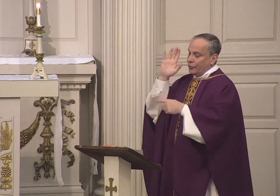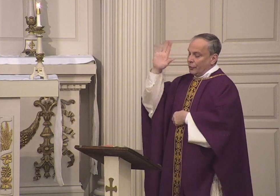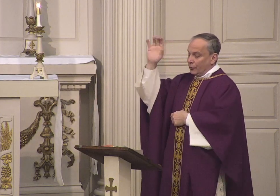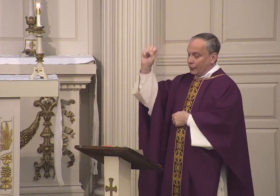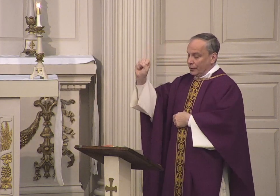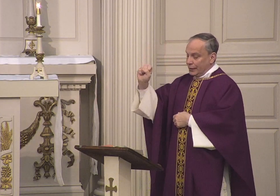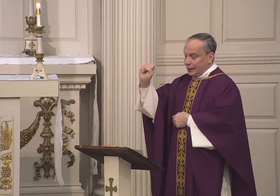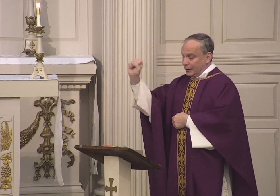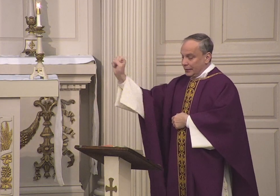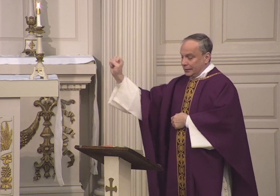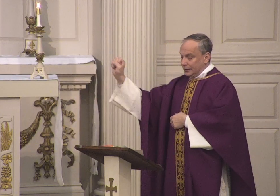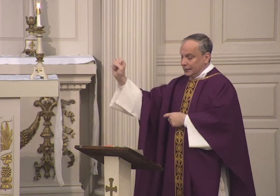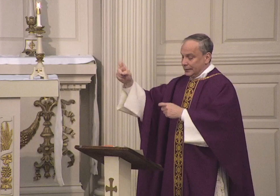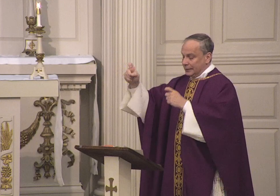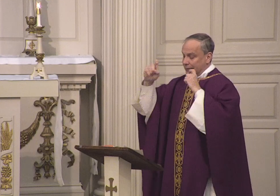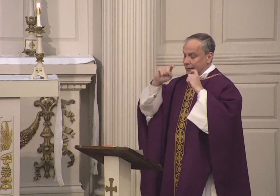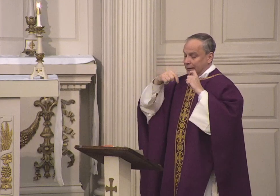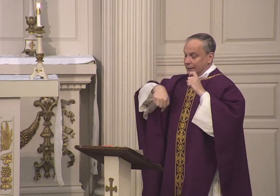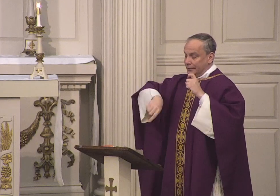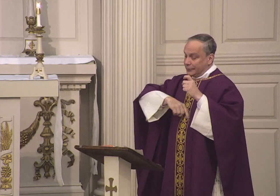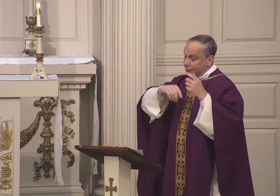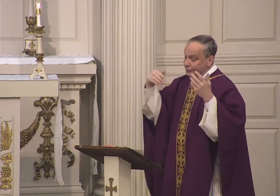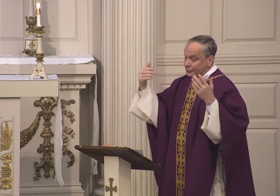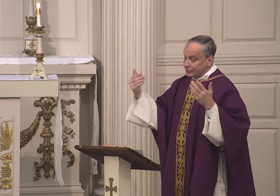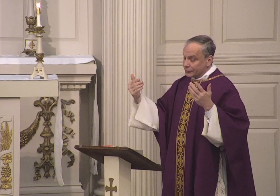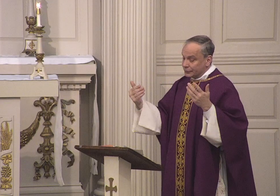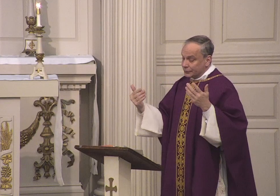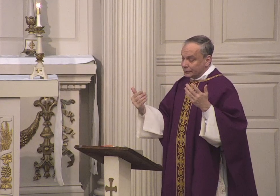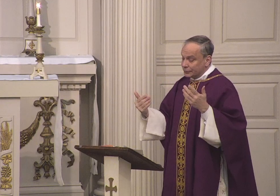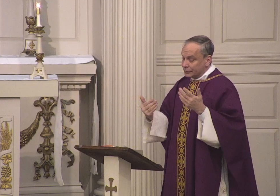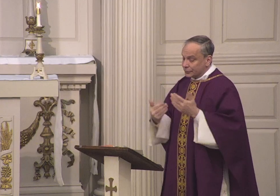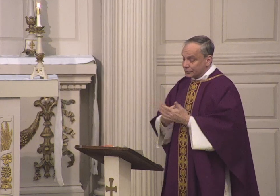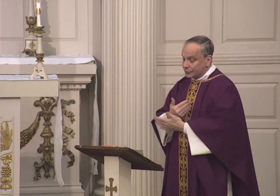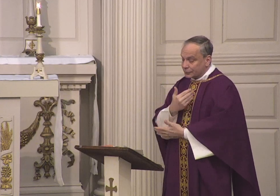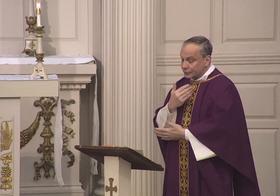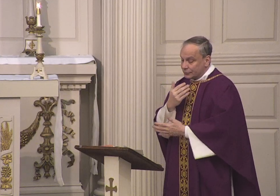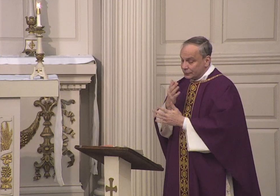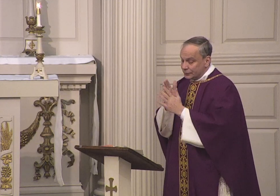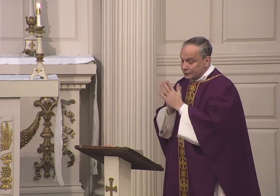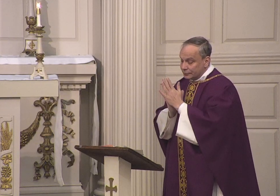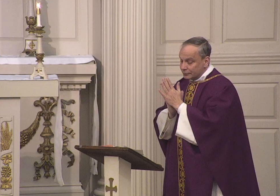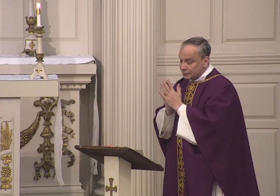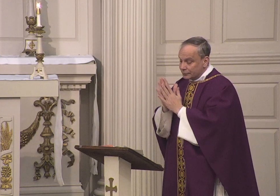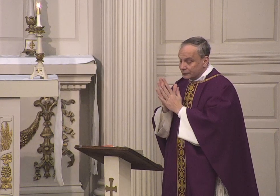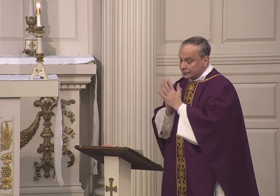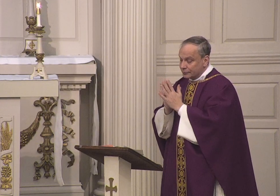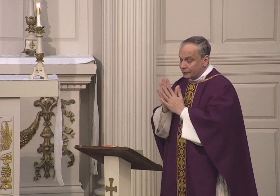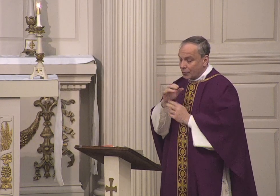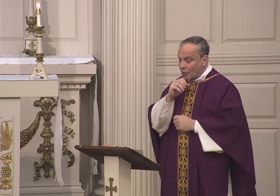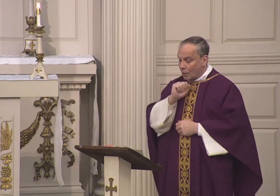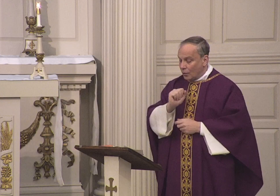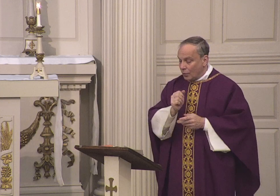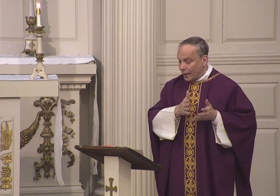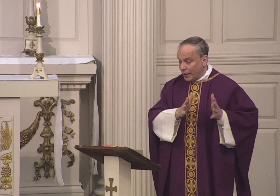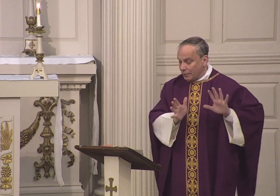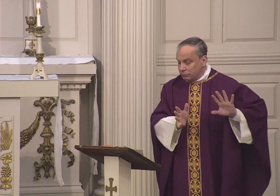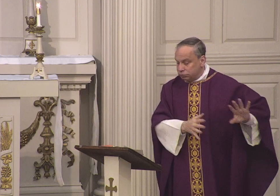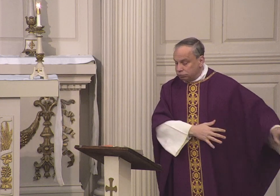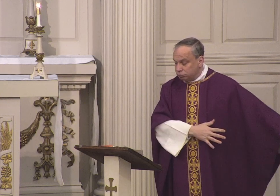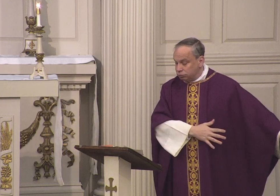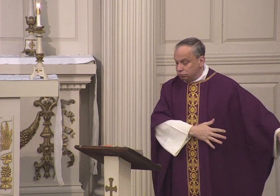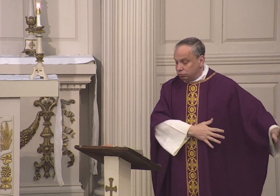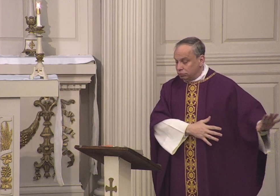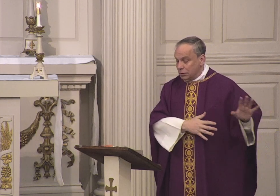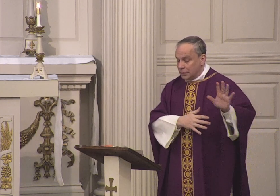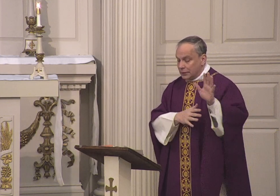May the holy refreshment of your sacrament restore us anew, O Lord, in cleansing